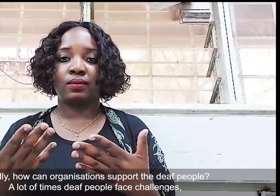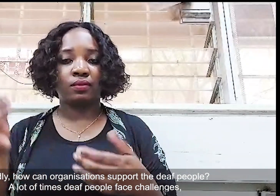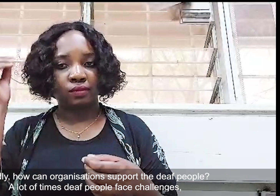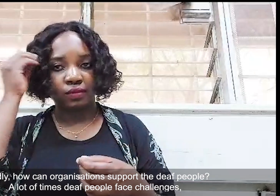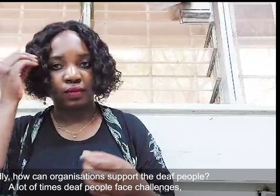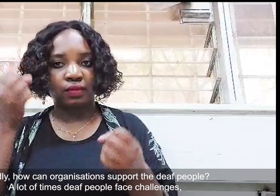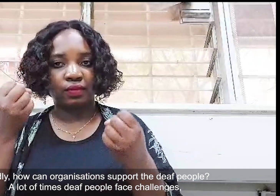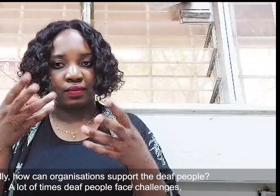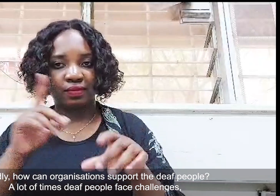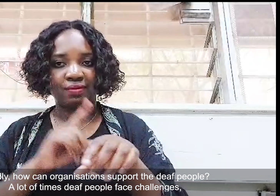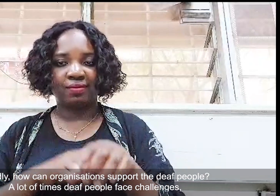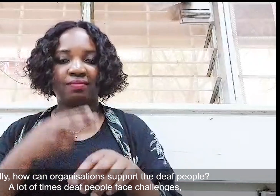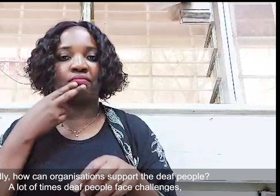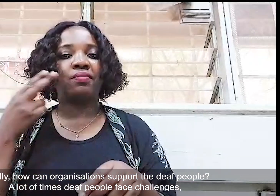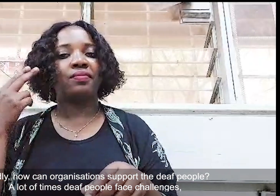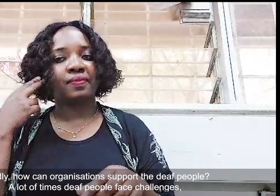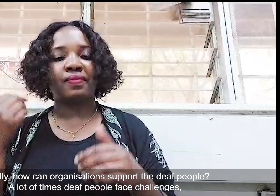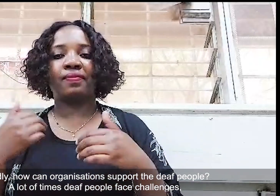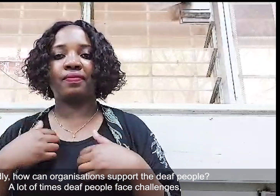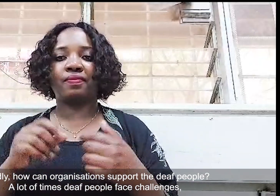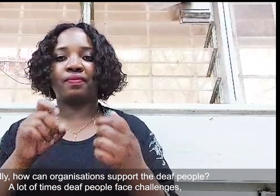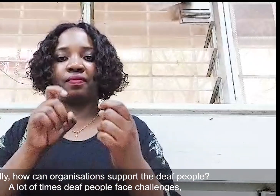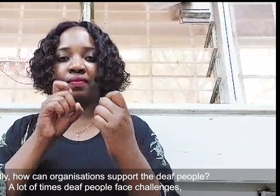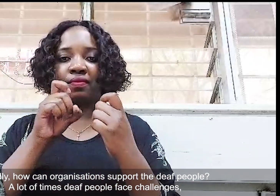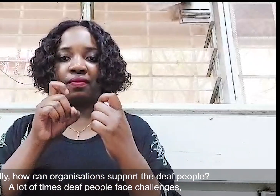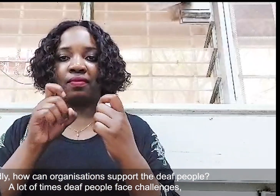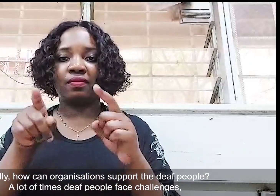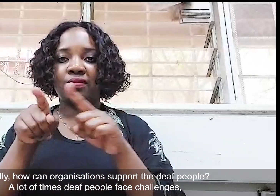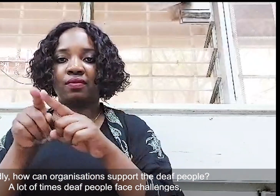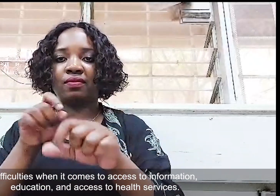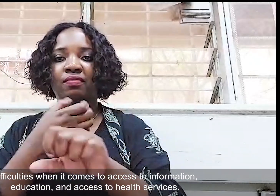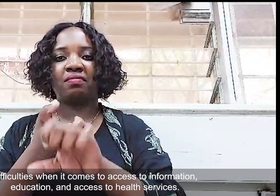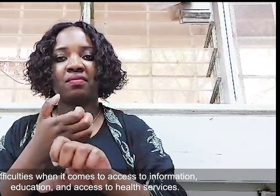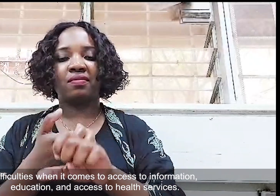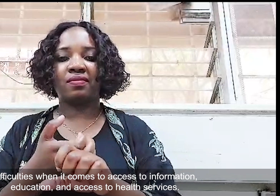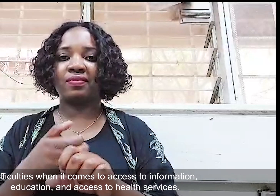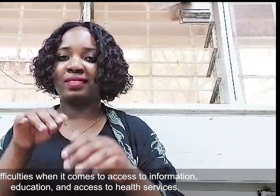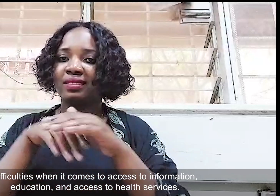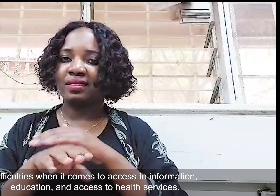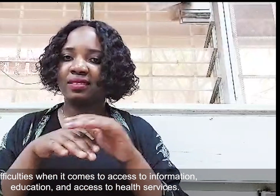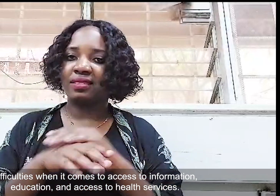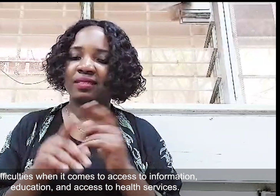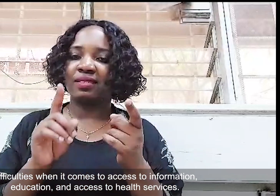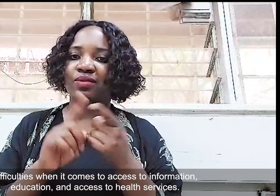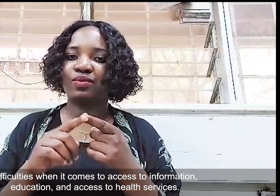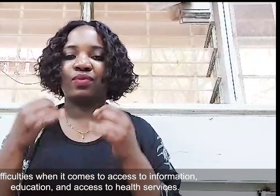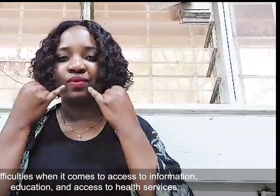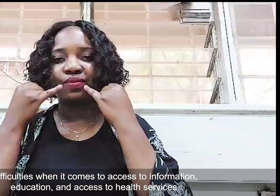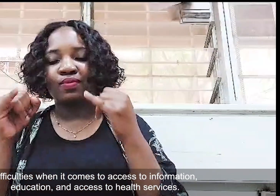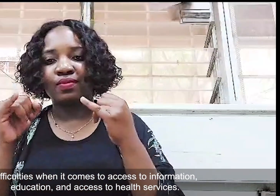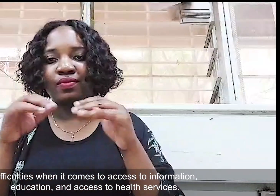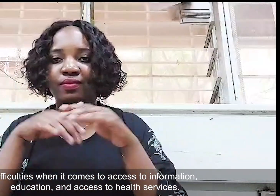how can organizations support the deaf people? A lot of times, deaf people face challenges, you know, difficulties when it comes to